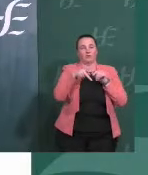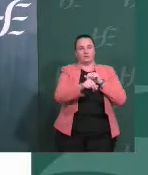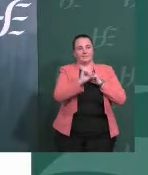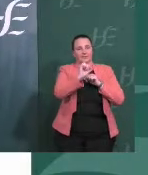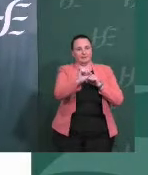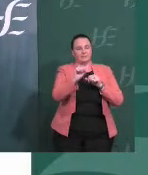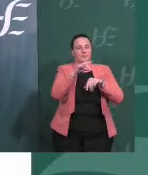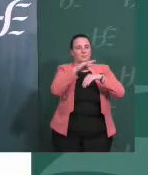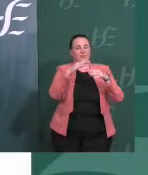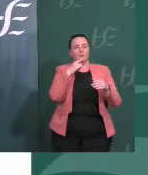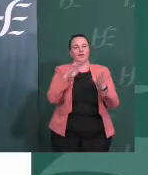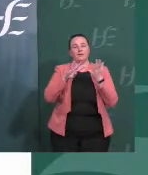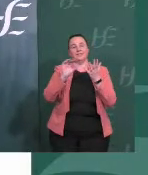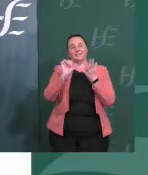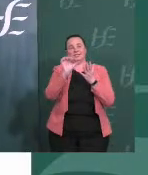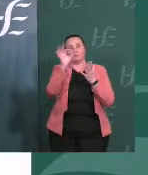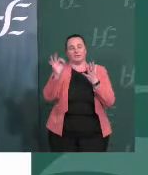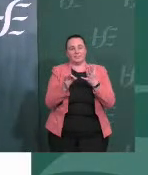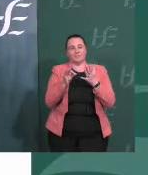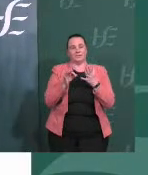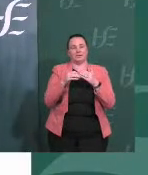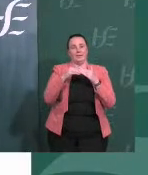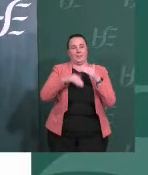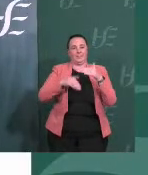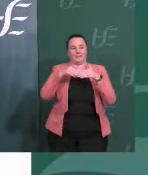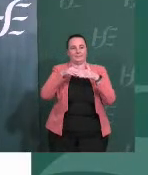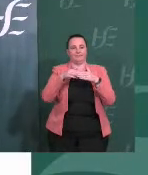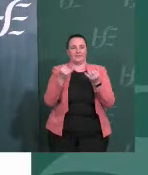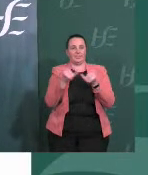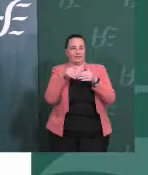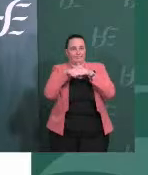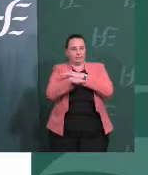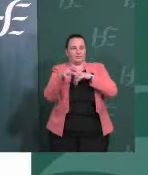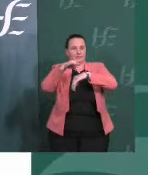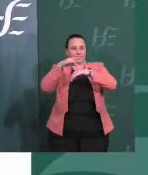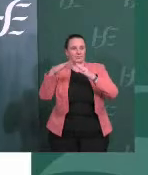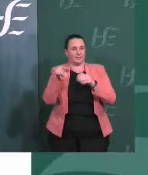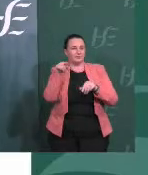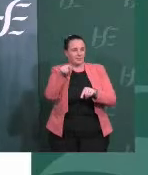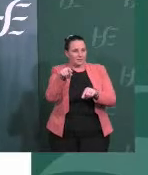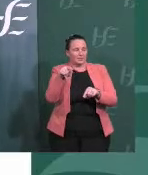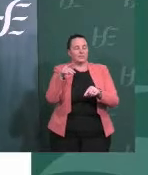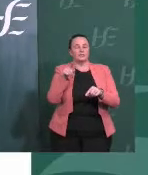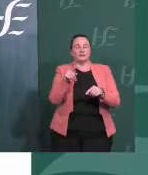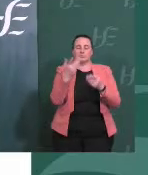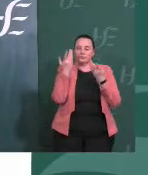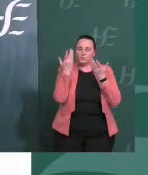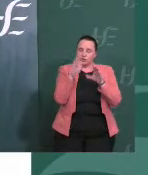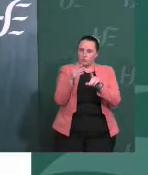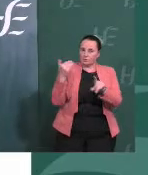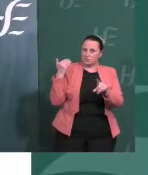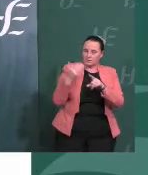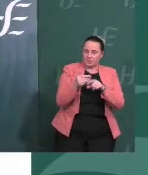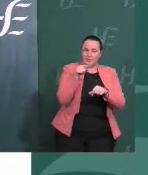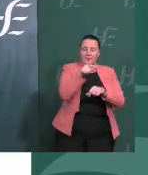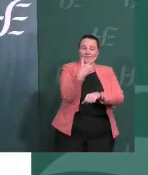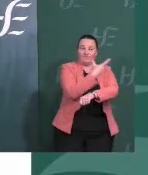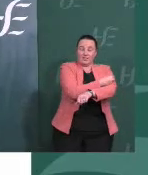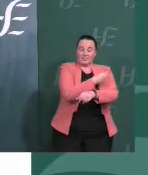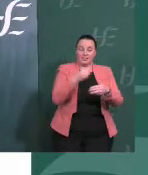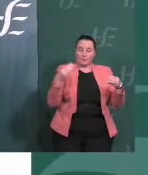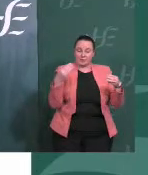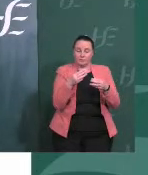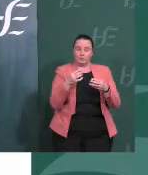Again, after dose 2, 96% reduction in hospitalisation. And that proves all of that contention to date, that it protects against the